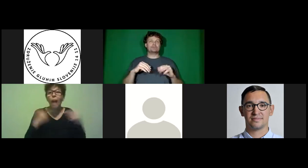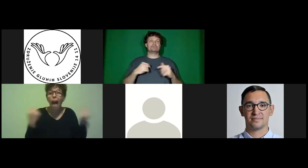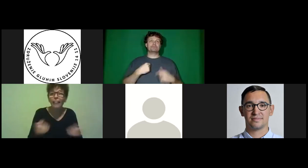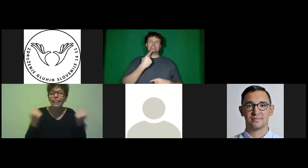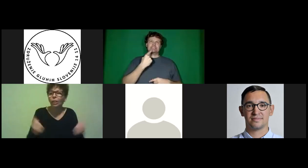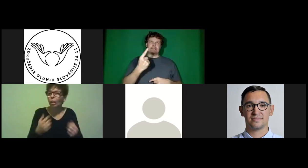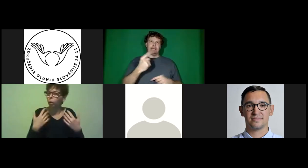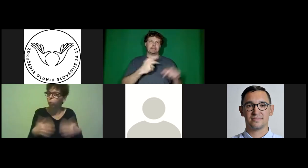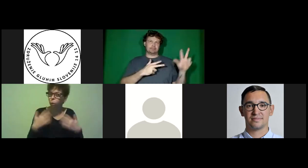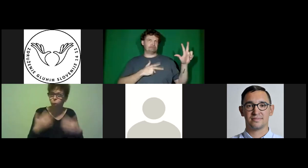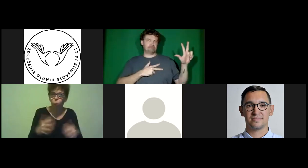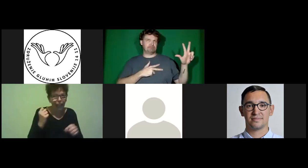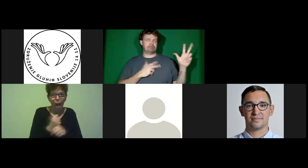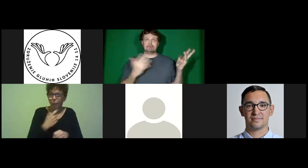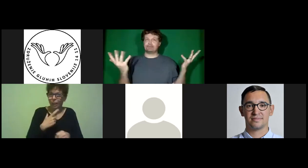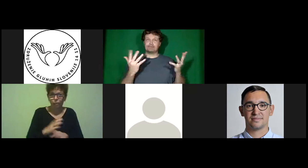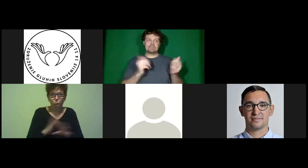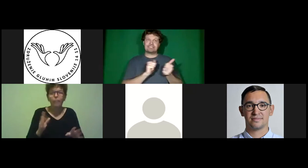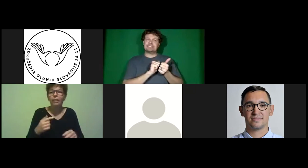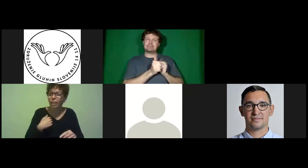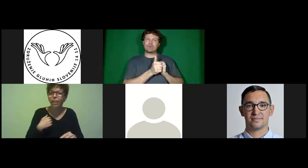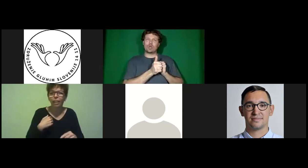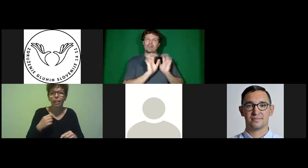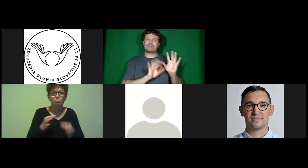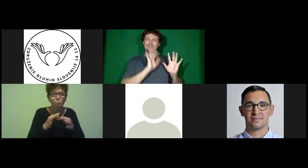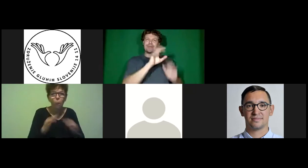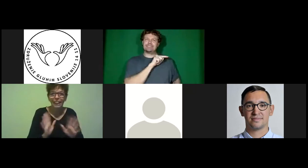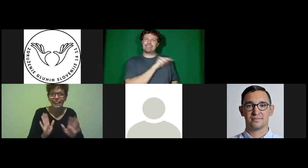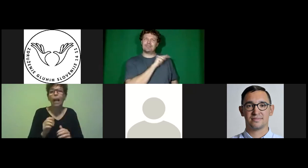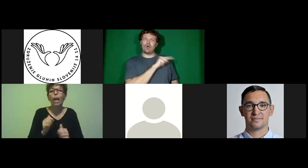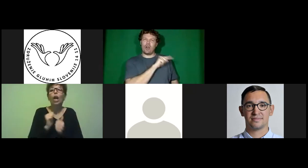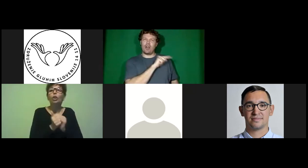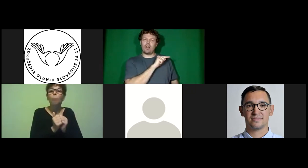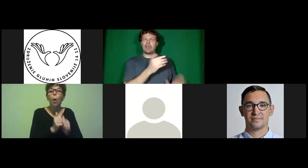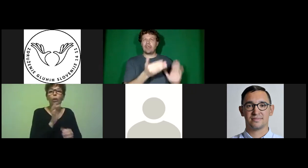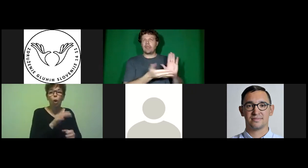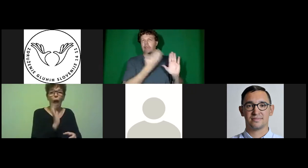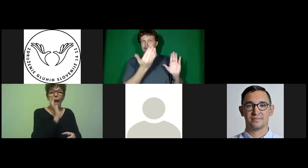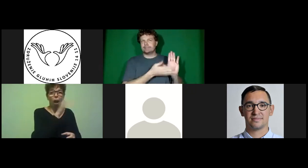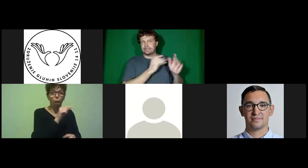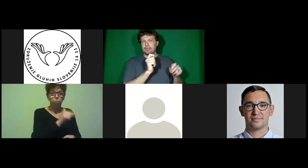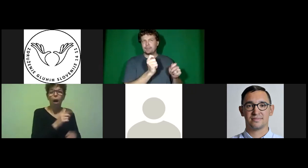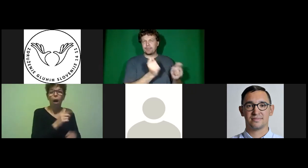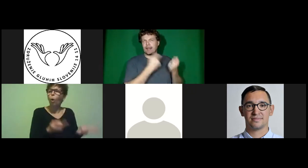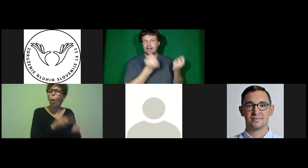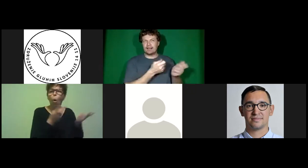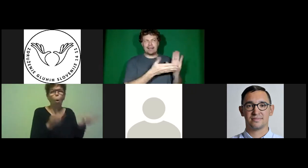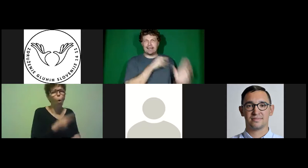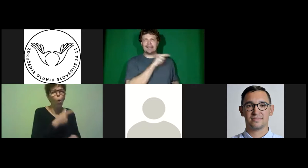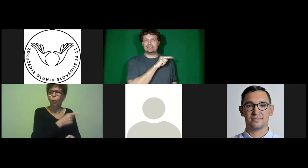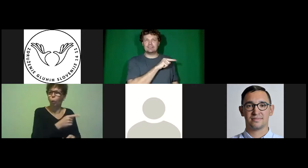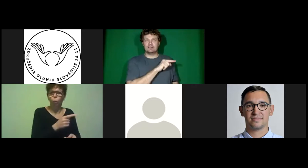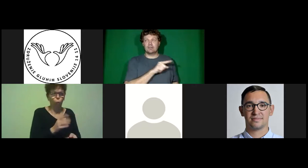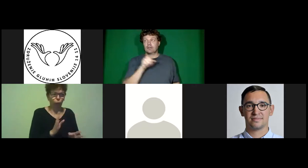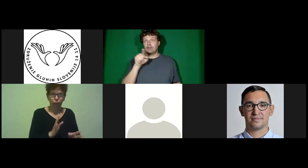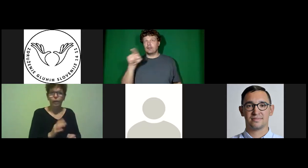And during the 12 weeks, I could honestly say I trained for 6 to 8 hours a day. And compared